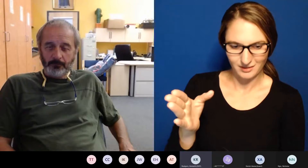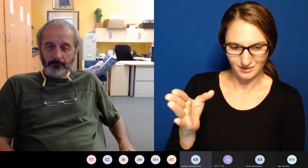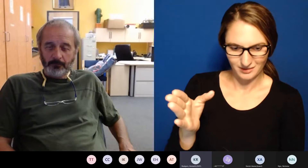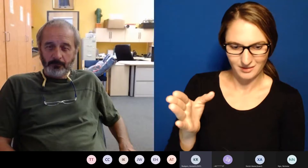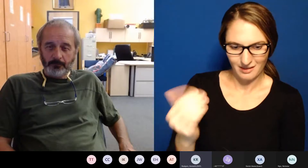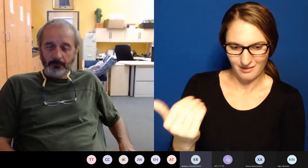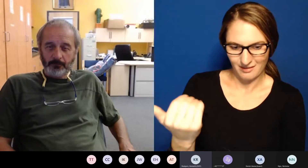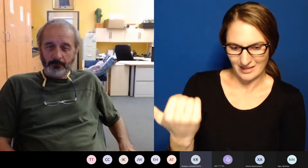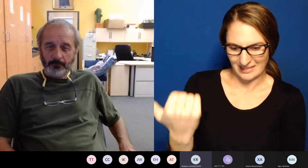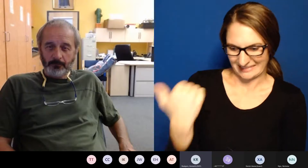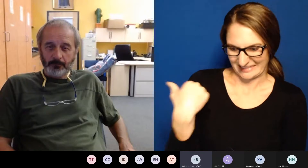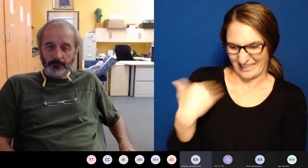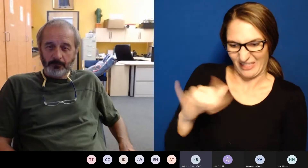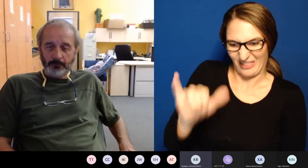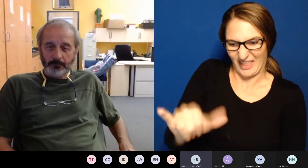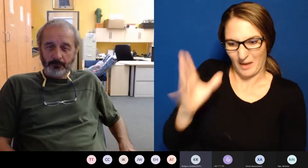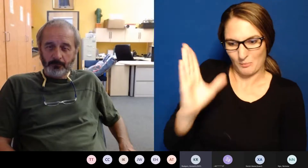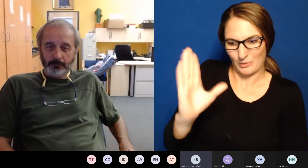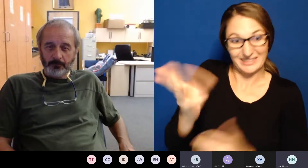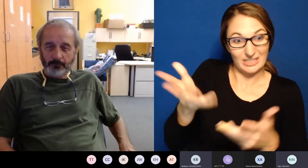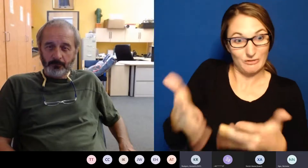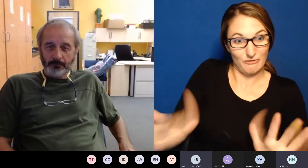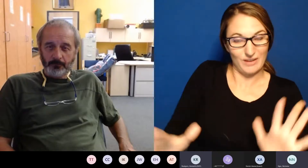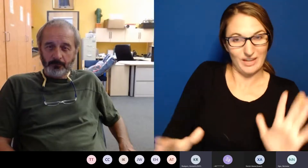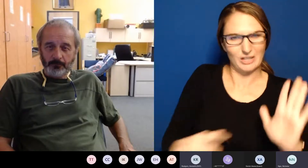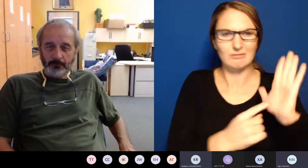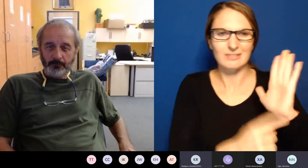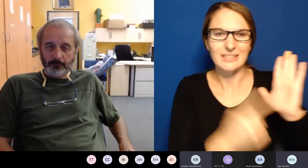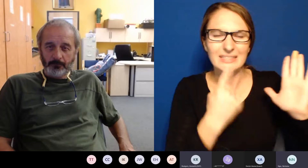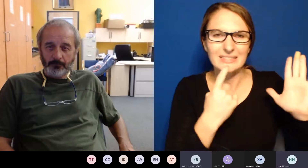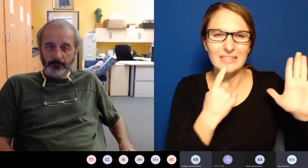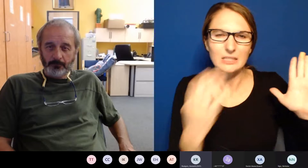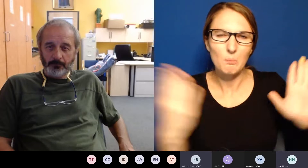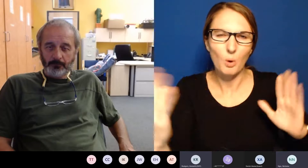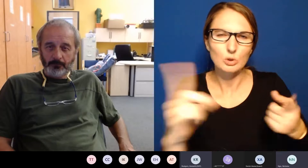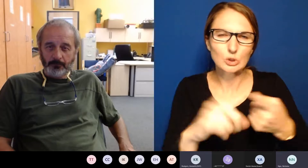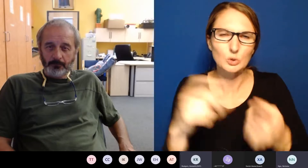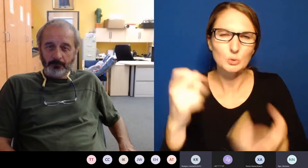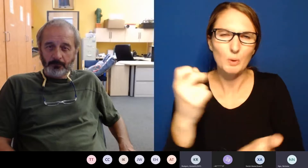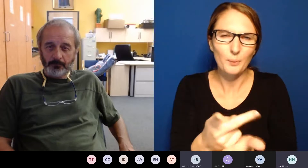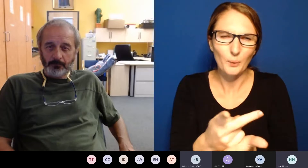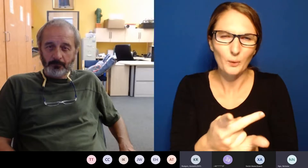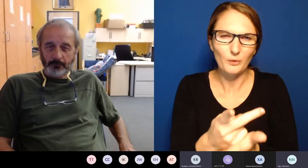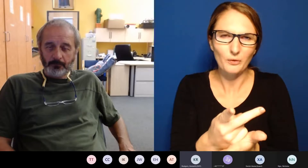of the presentation, it says, motion to approve.